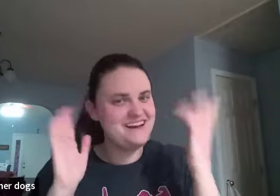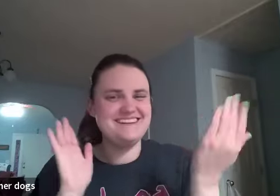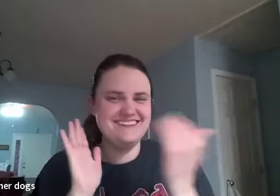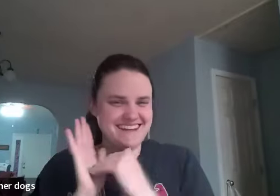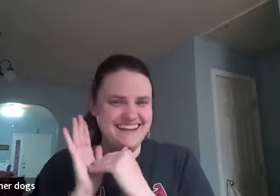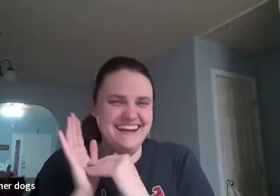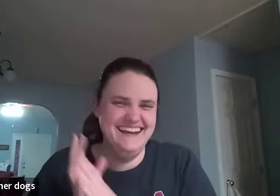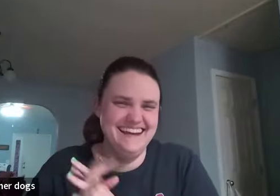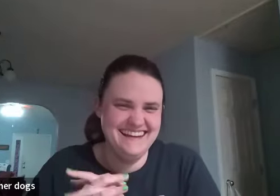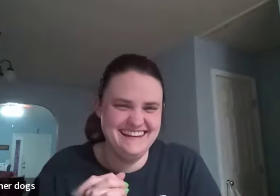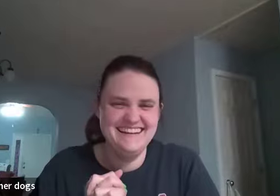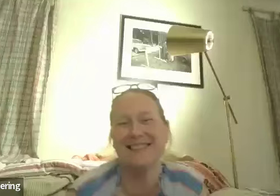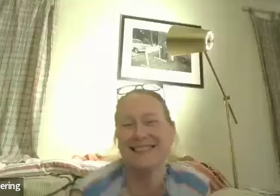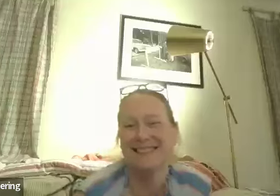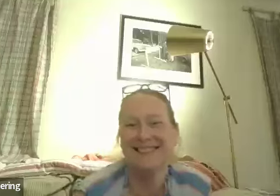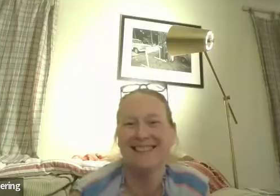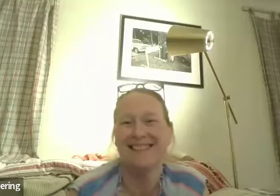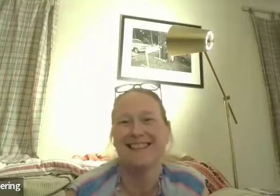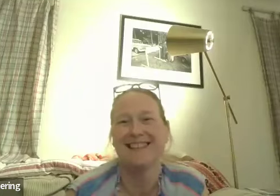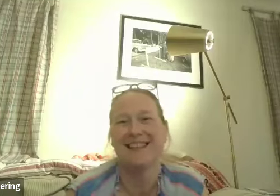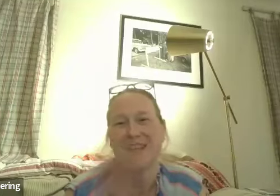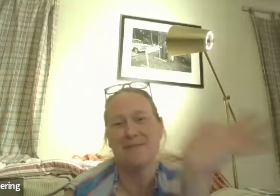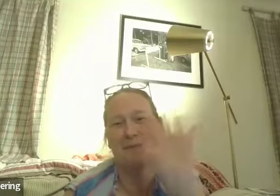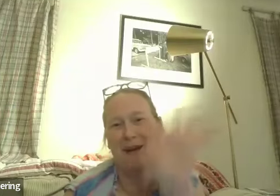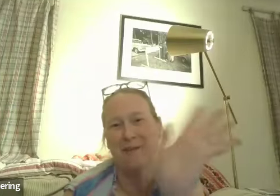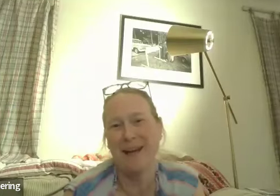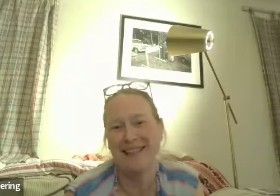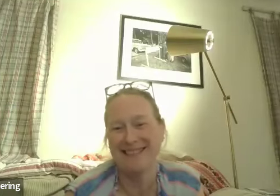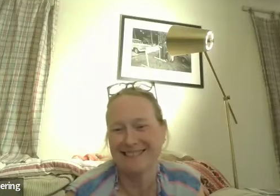in the future, I'll see you guys all again. All right. Bye, you guys. Bye, everybody.